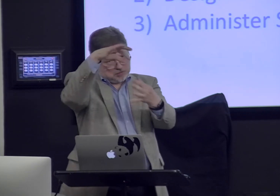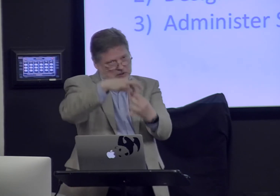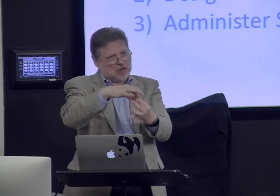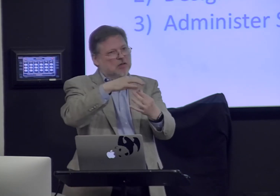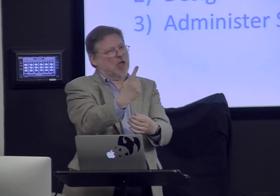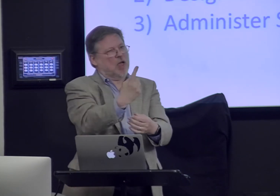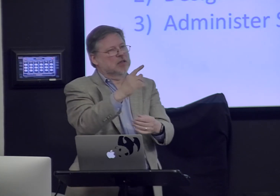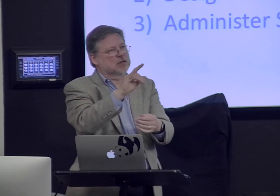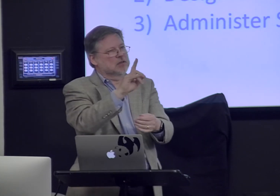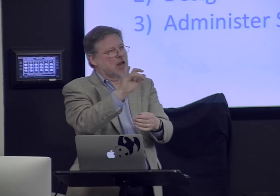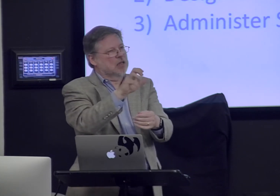I think that